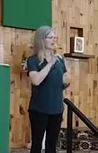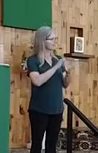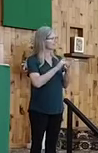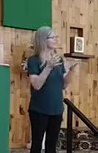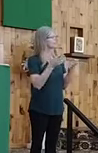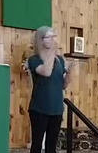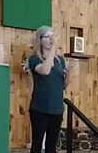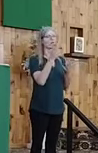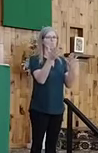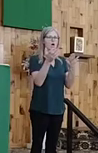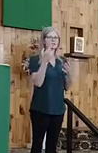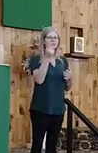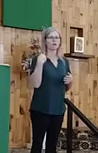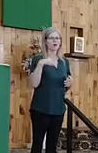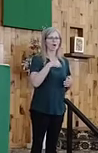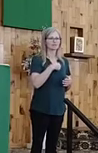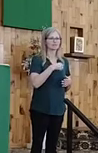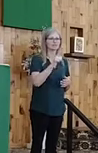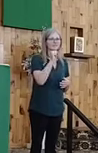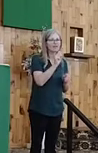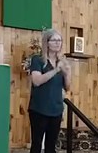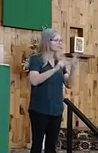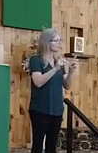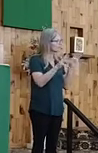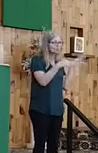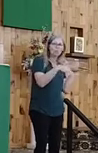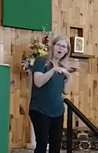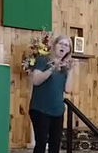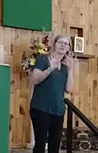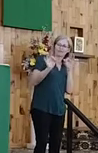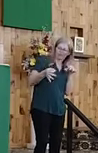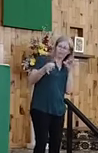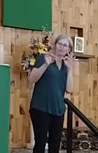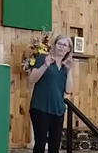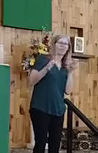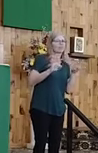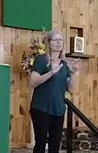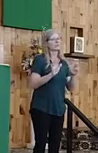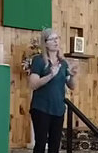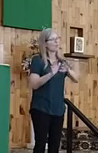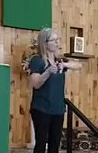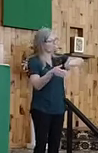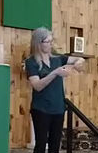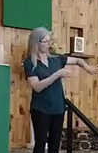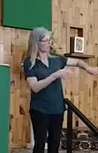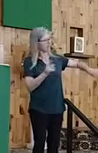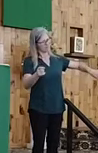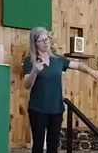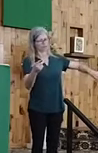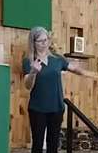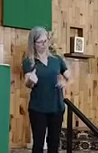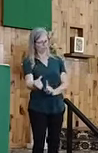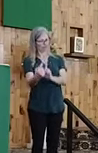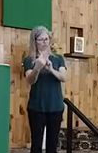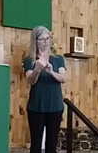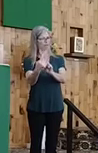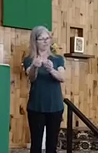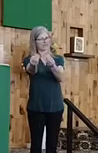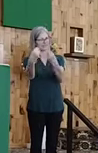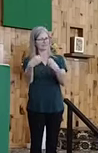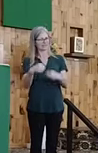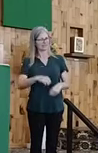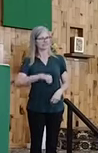us. Not to be a spectacle in the world's eyes, but to regain our dignity. And our dignity is regained